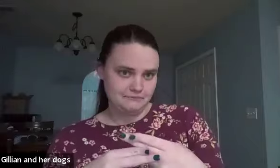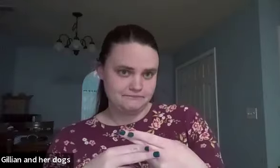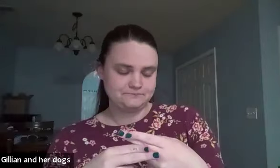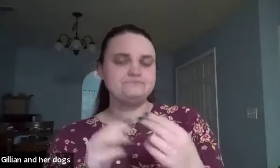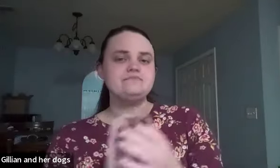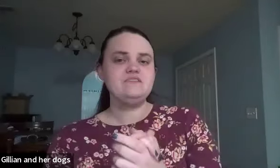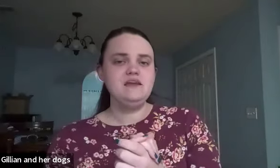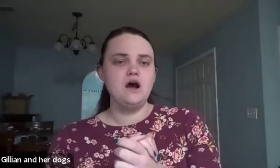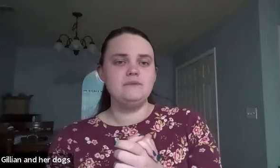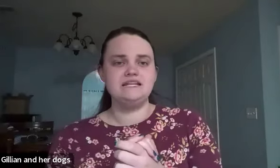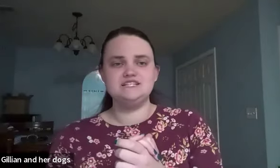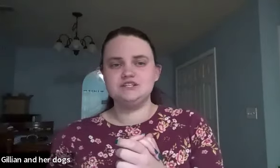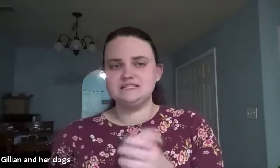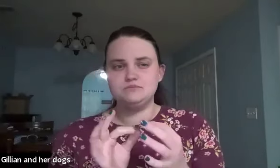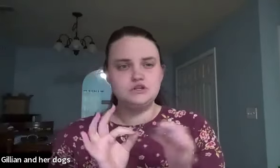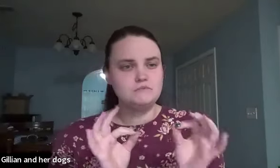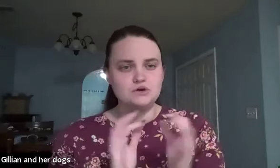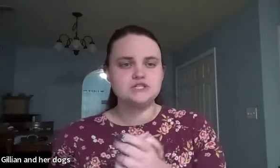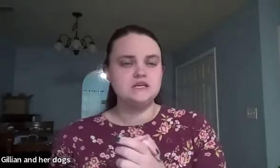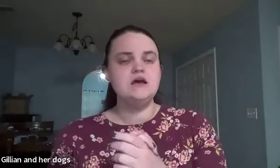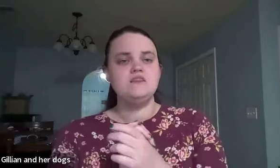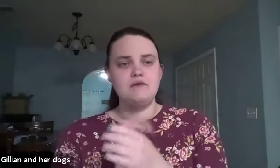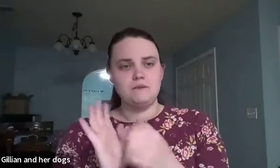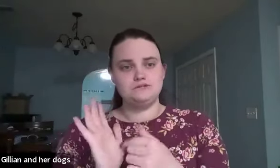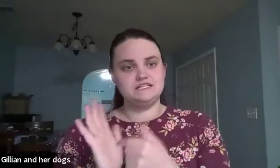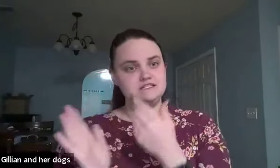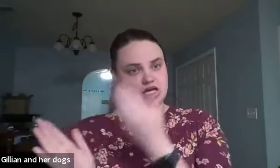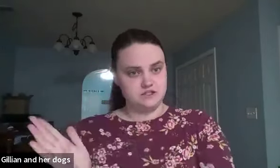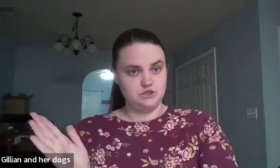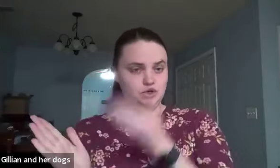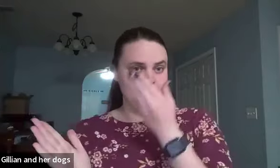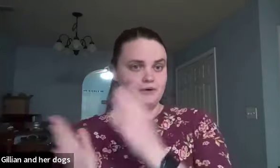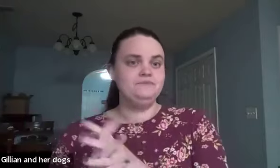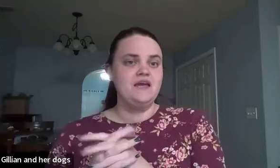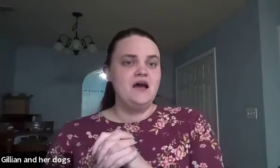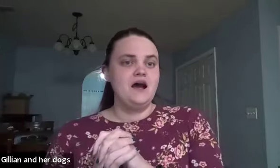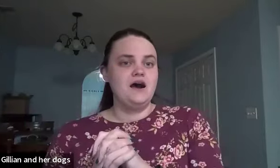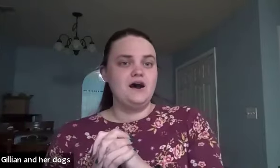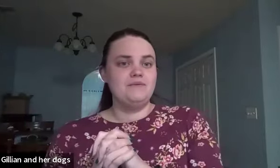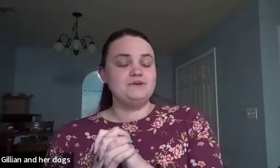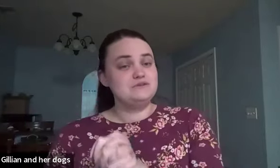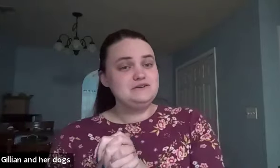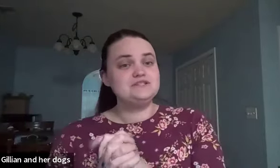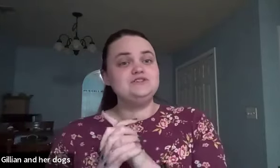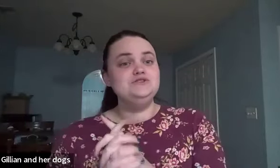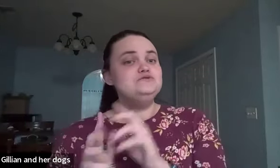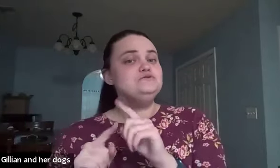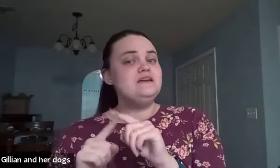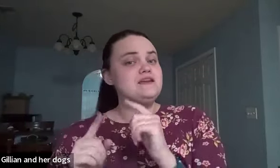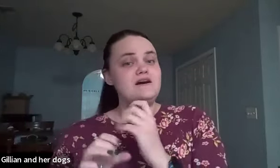name. And it's usually a simple little motion that represents that's who you are. What's really cool is you